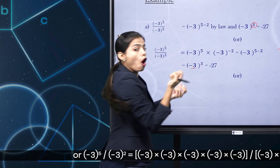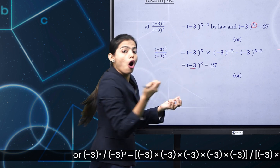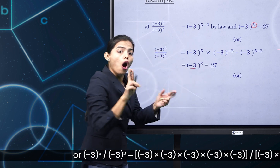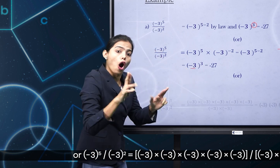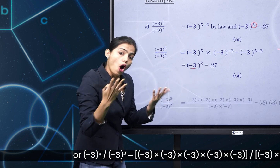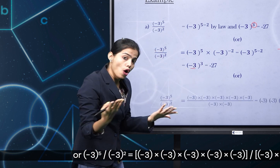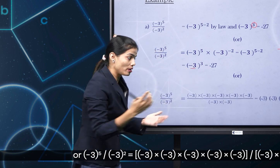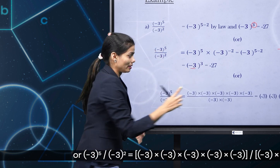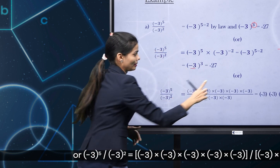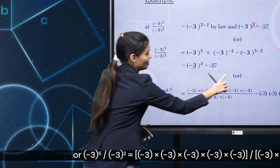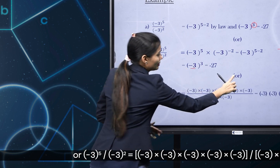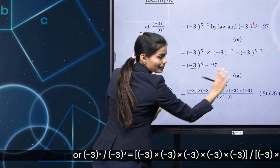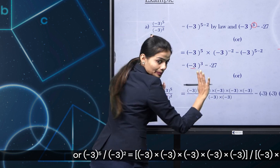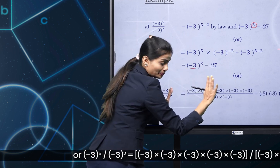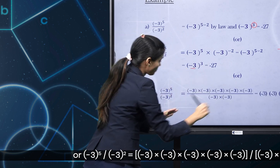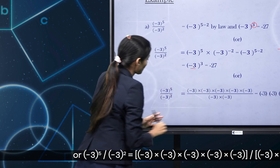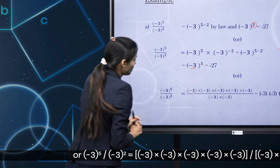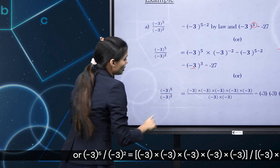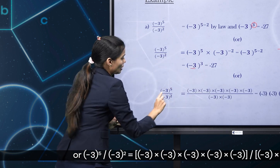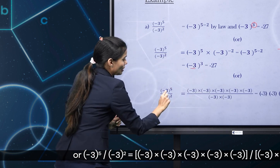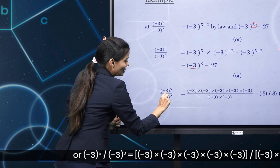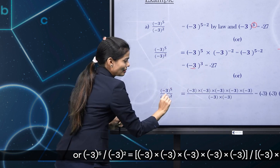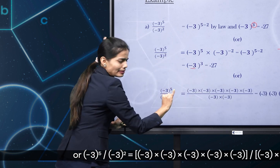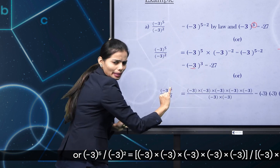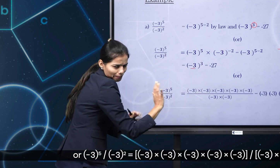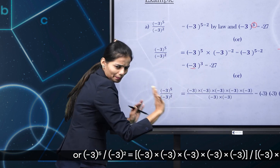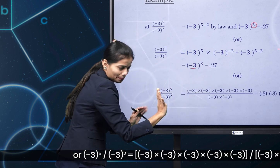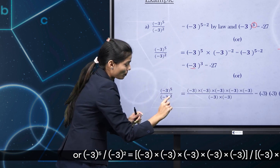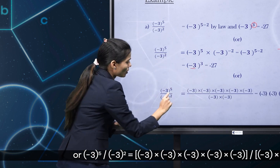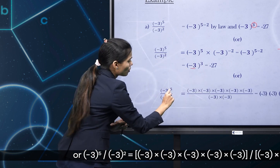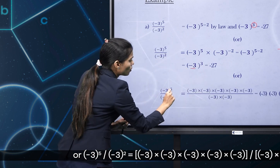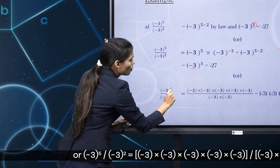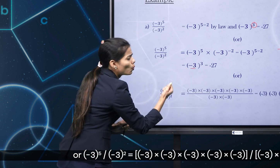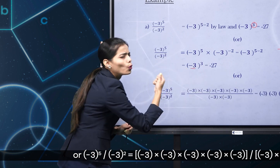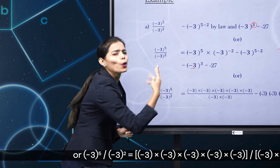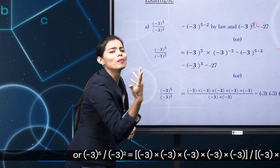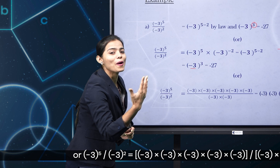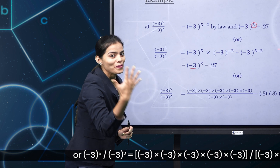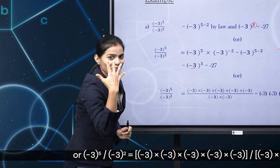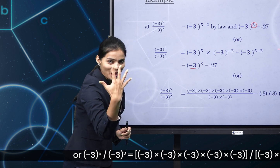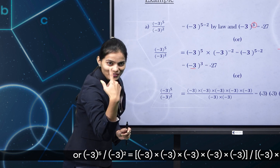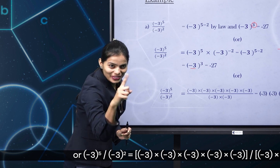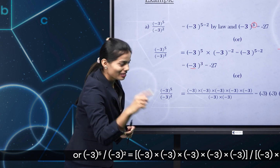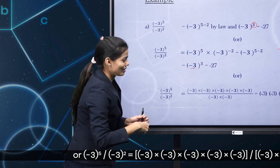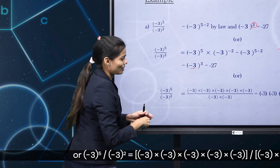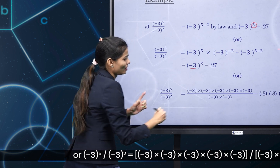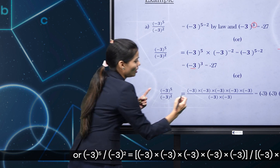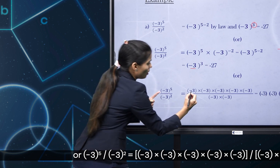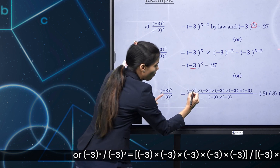Or minus 3 to the power 5 minus 3 to the power 2 is equal to minus 3 into minus 3 into